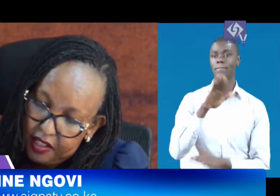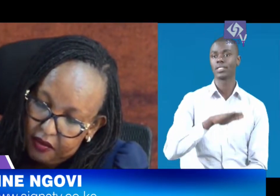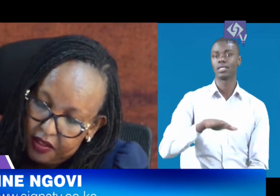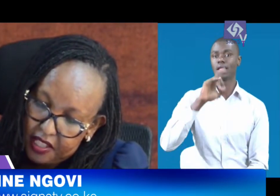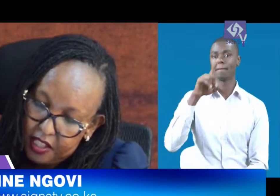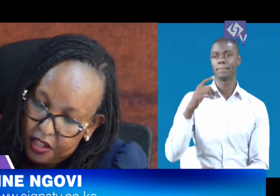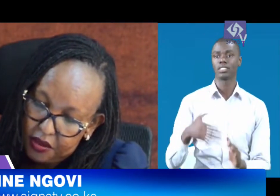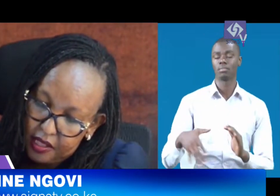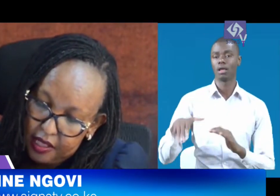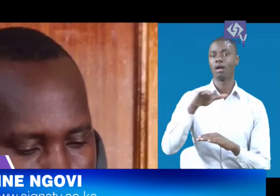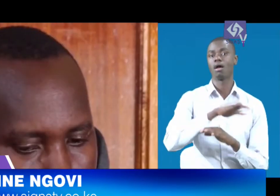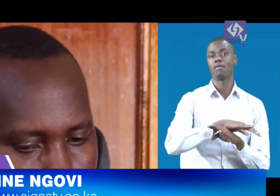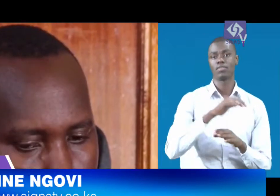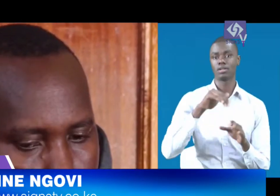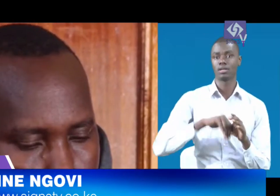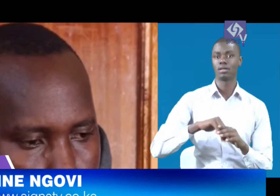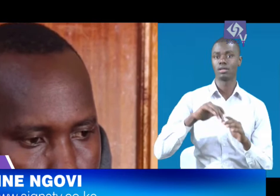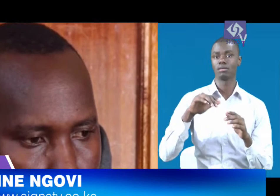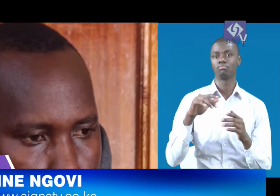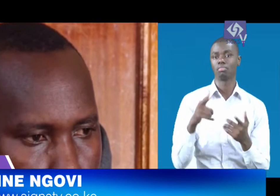covered in the investigation.